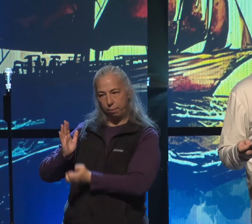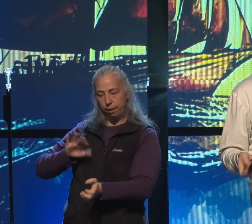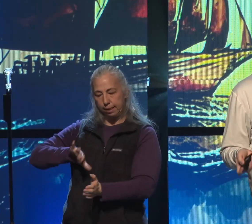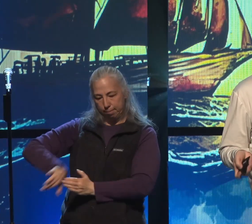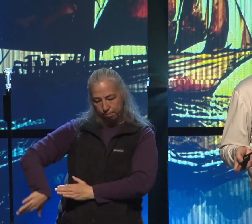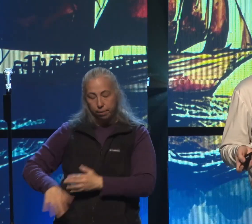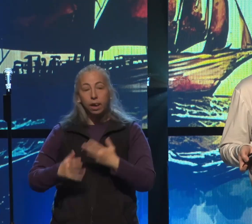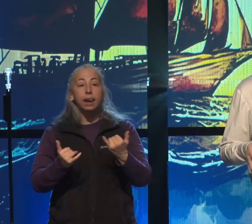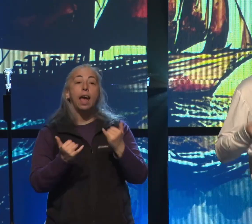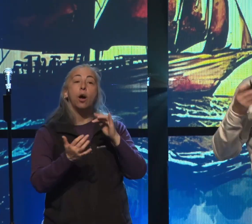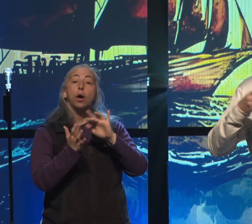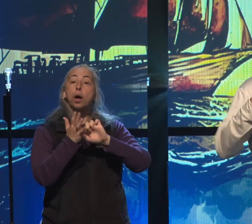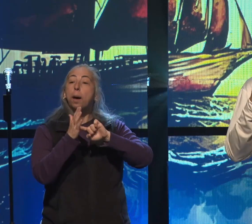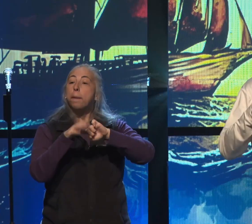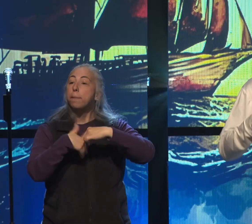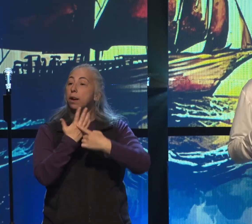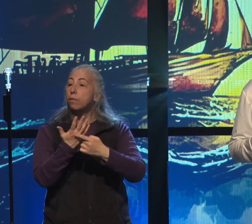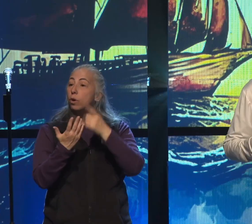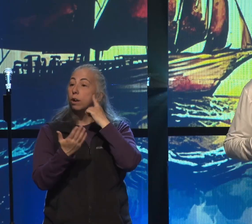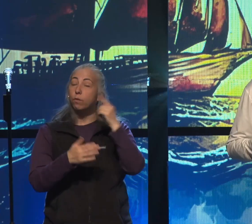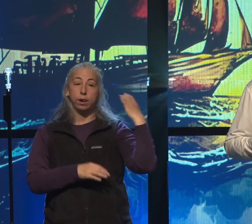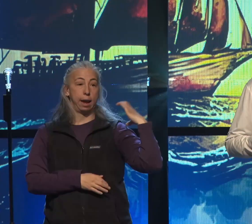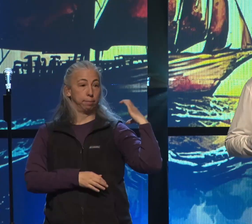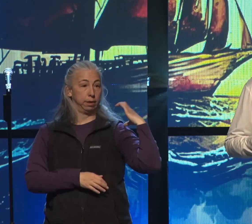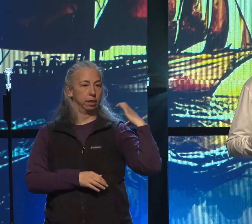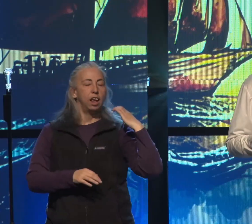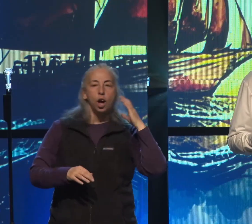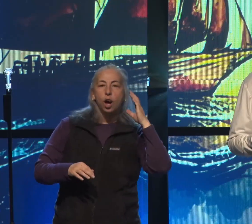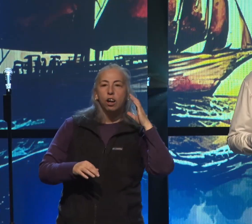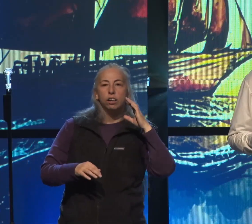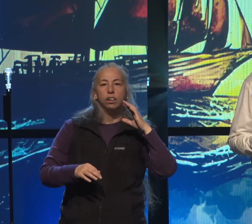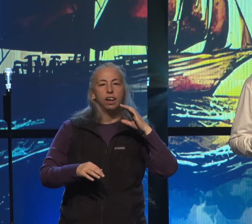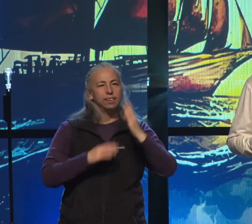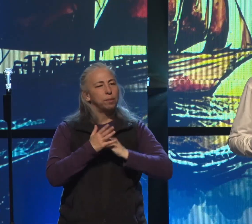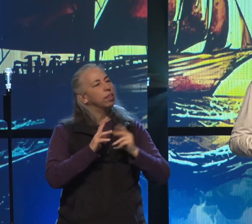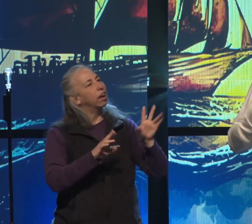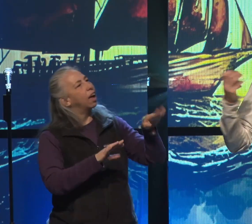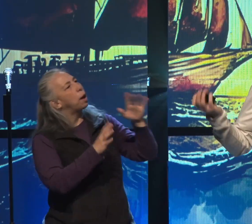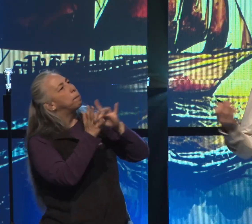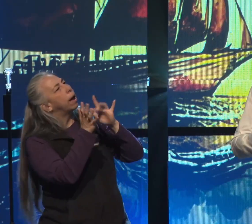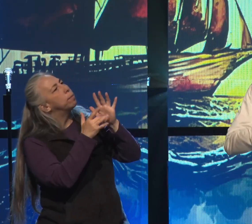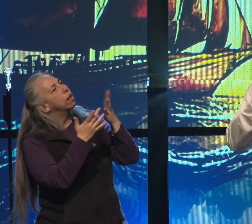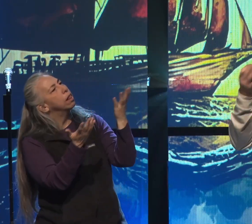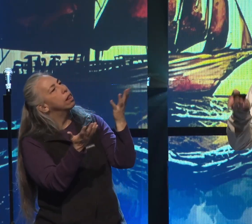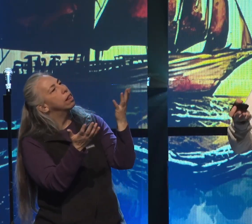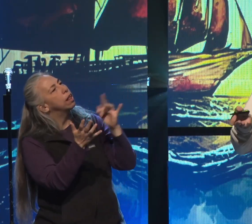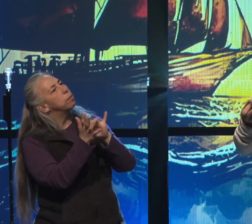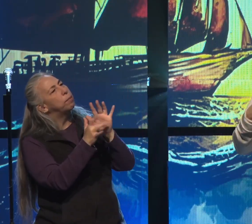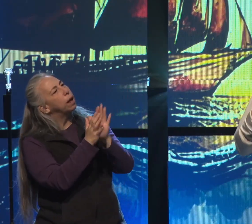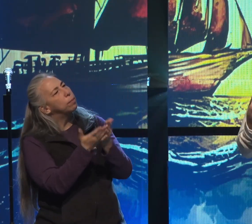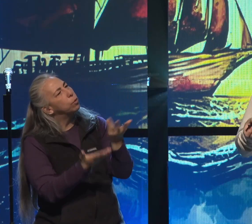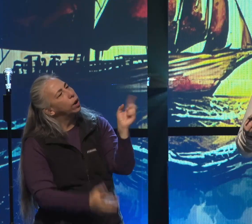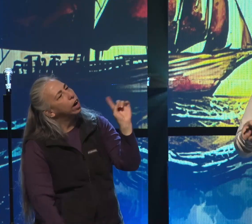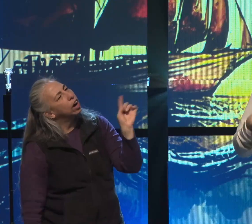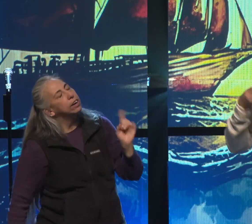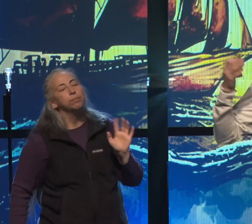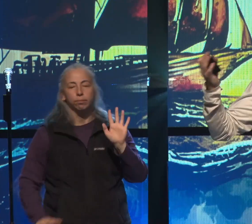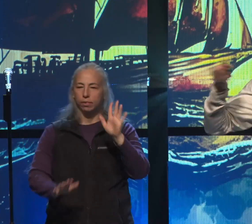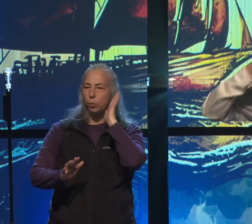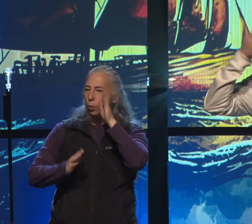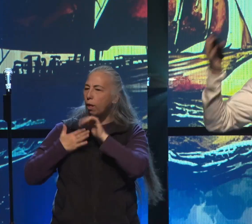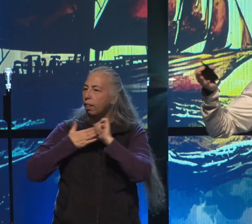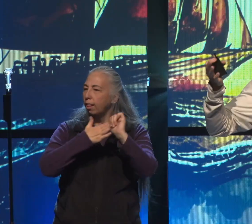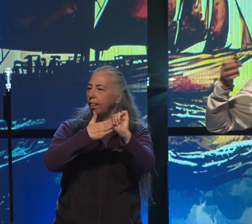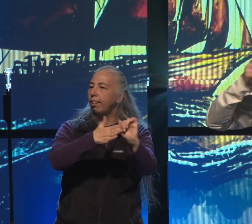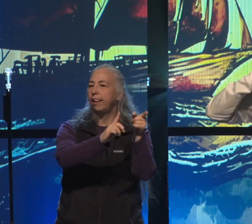metaphor, okay? Are you with me? We are going to get to the Bible. Some of you are like, are we going to talk about the Bible today? We are. This is kind of the intro to the message, right? To the